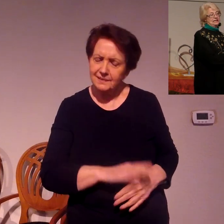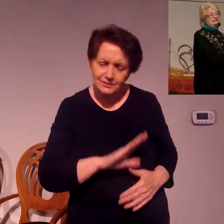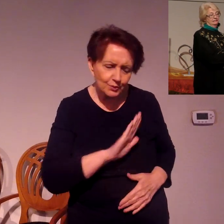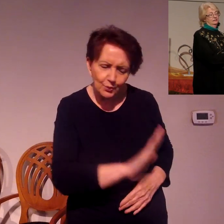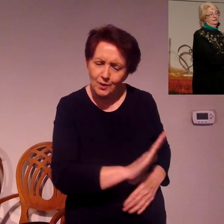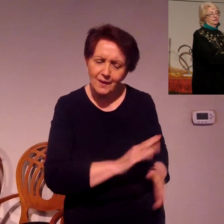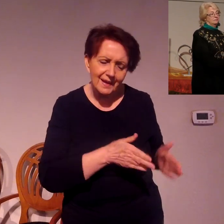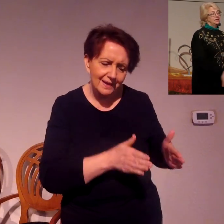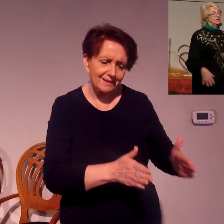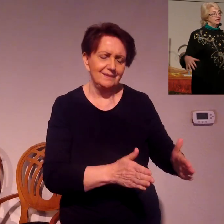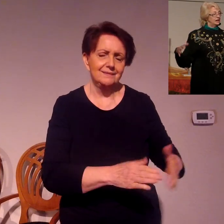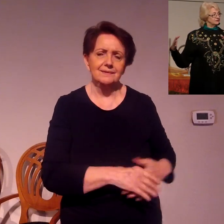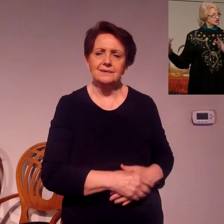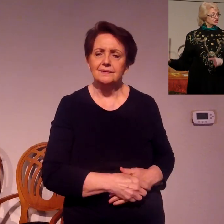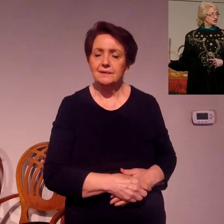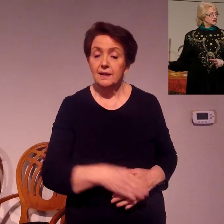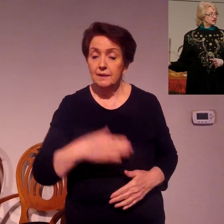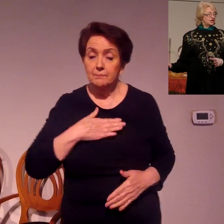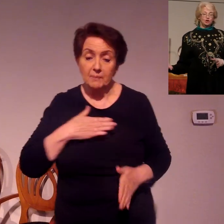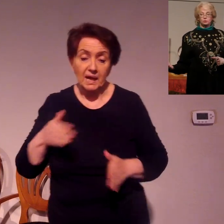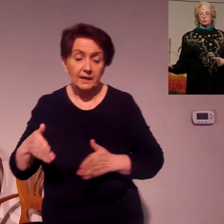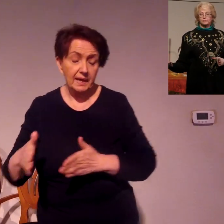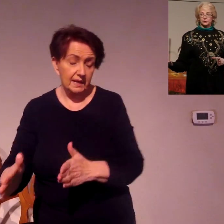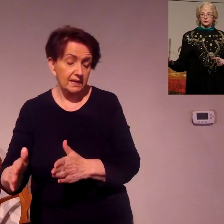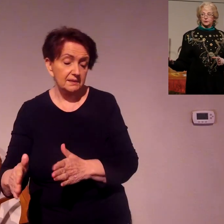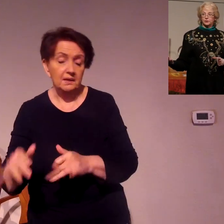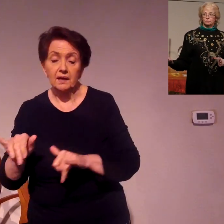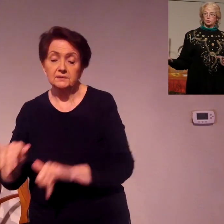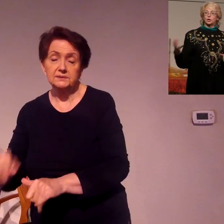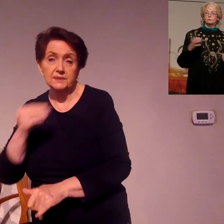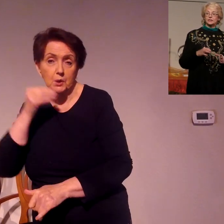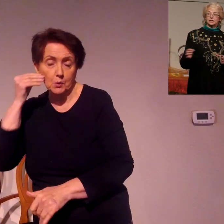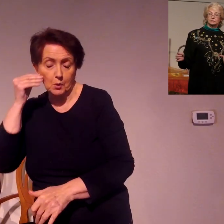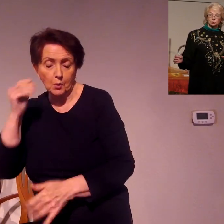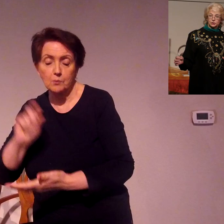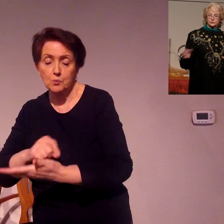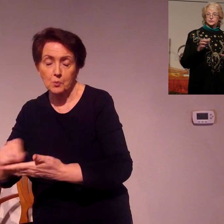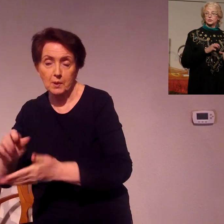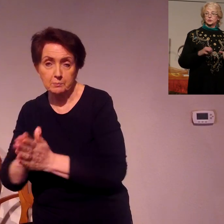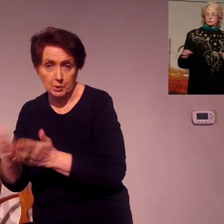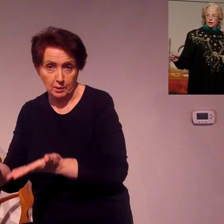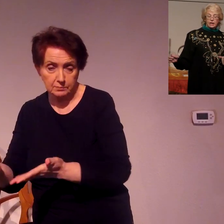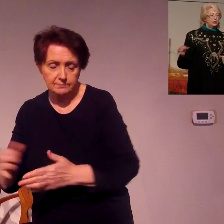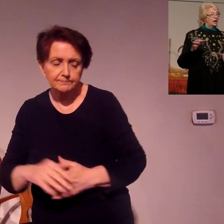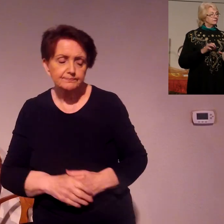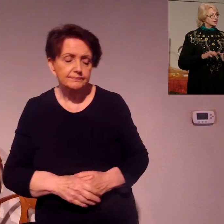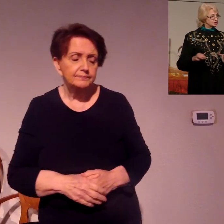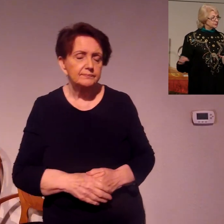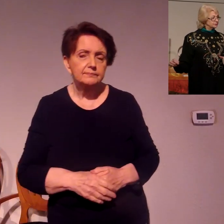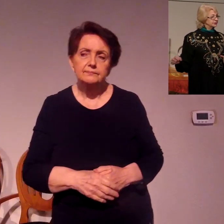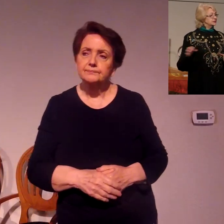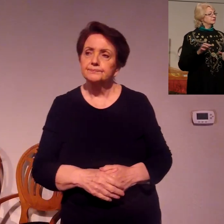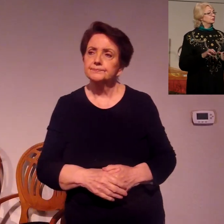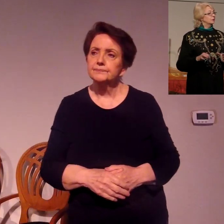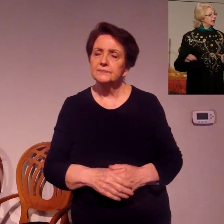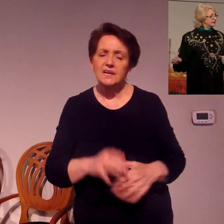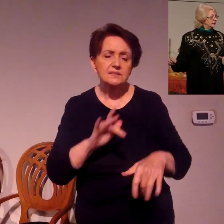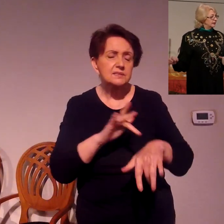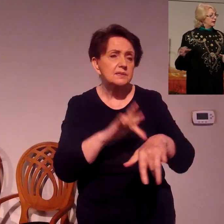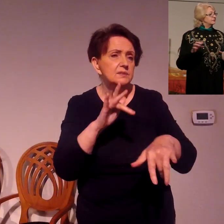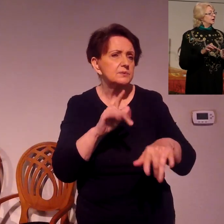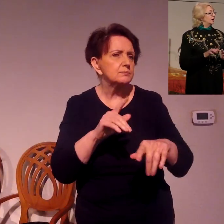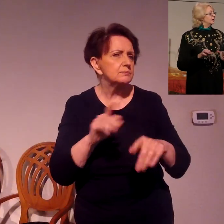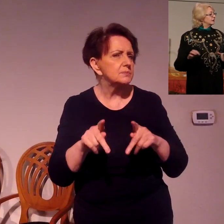your lane. My lane, I'd just as soon stay home and write a book, work on my daily words. Right? I touch people in a different